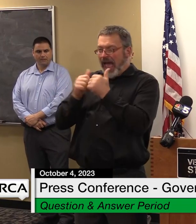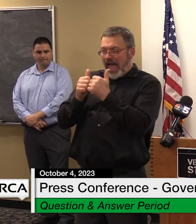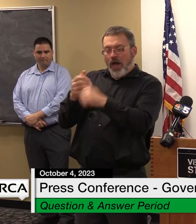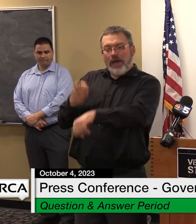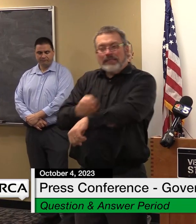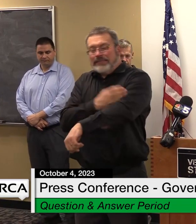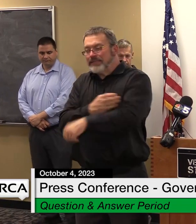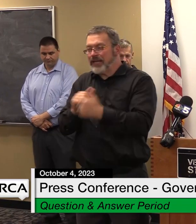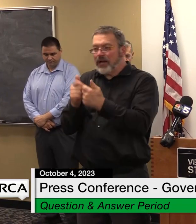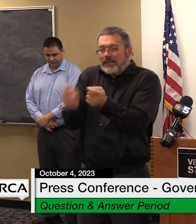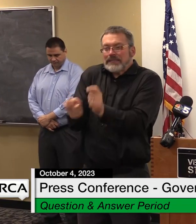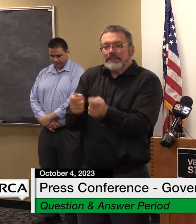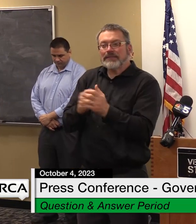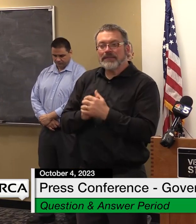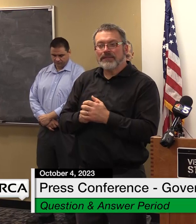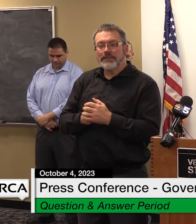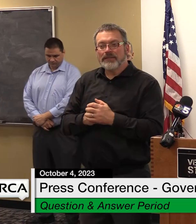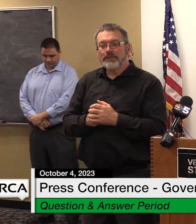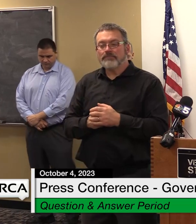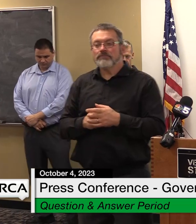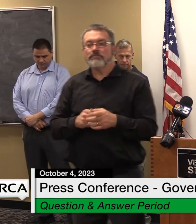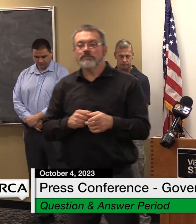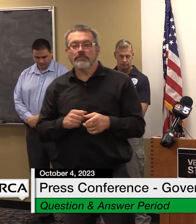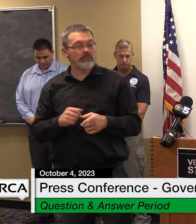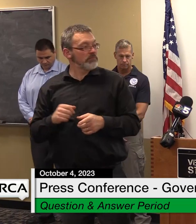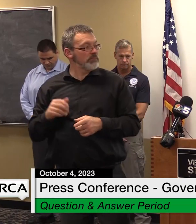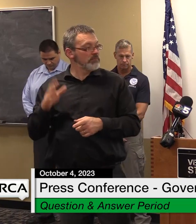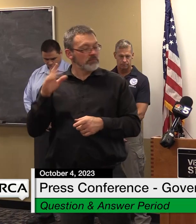I know you're looking at this from a distance, but